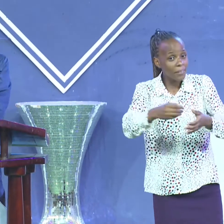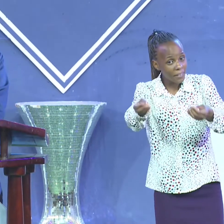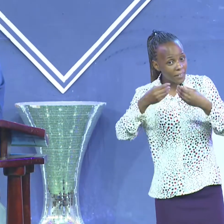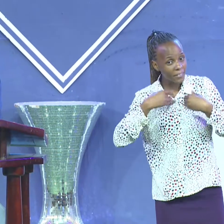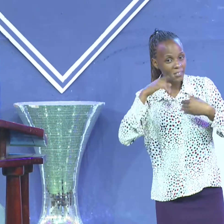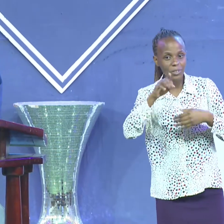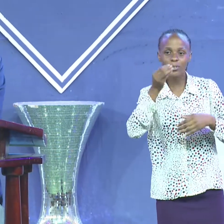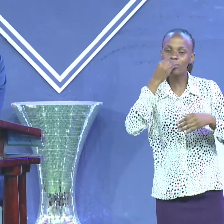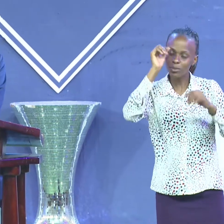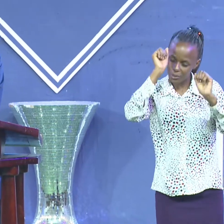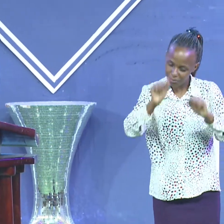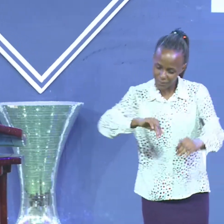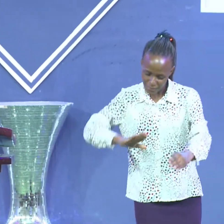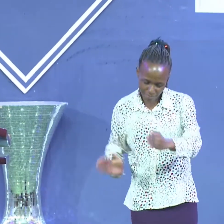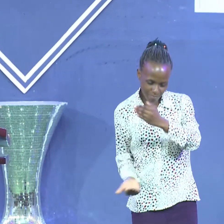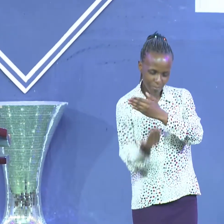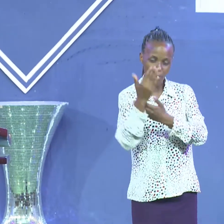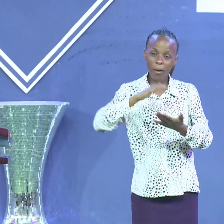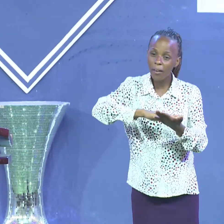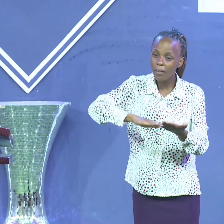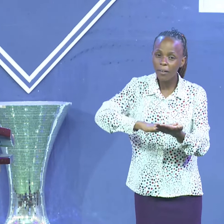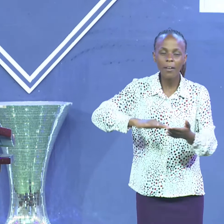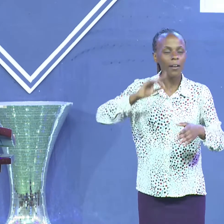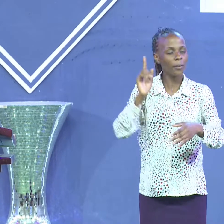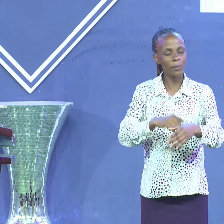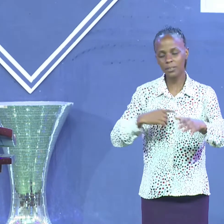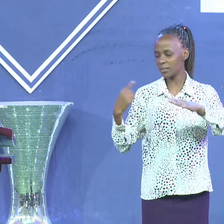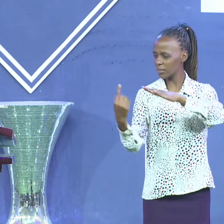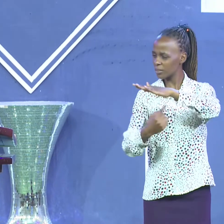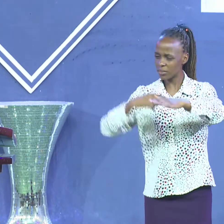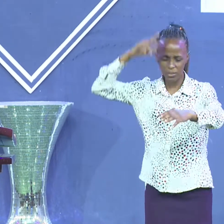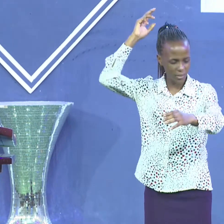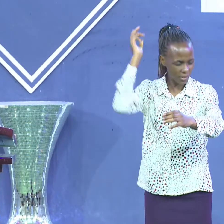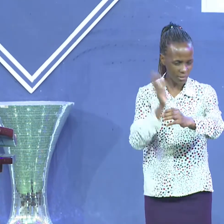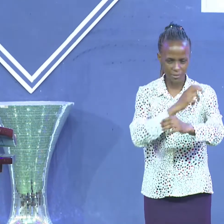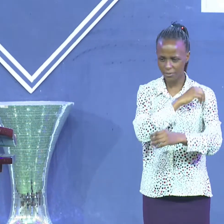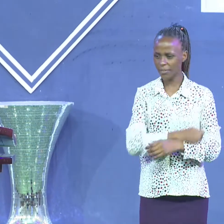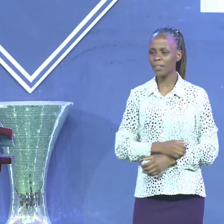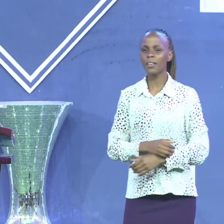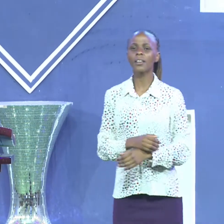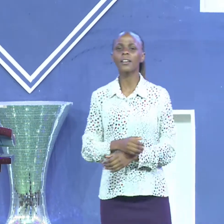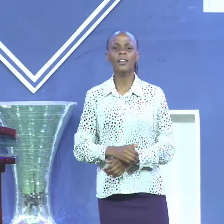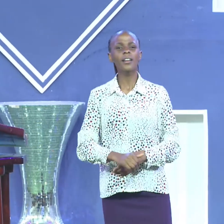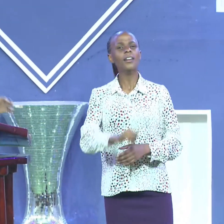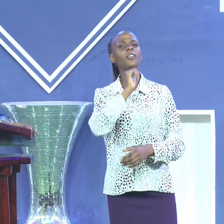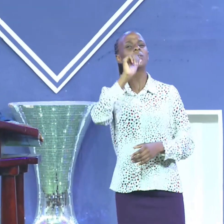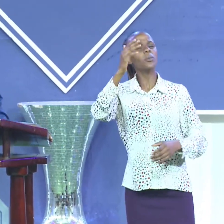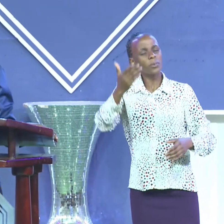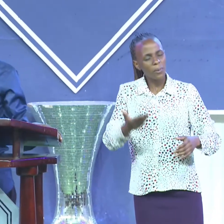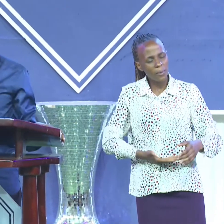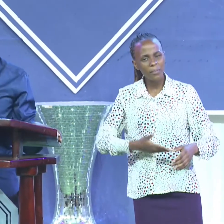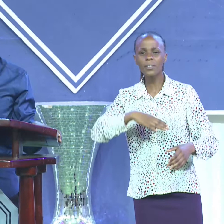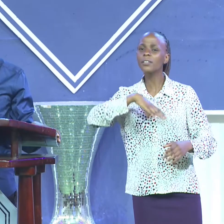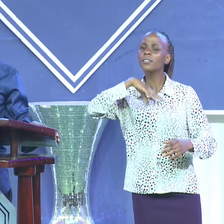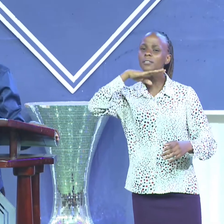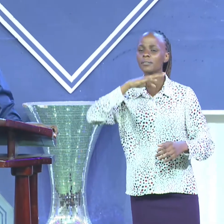Because they gave you food, you need to wash the utensils. The situation was very tough. It was a